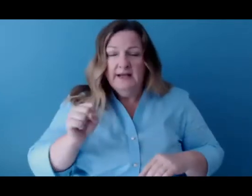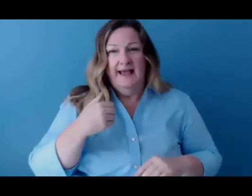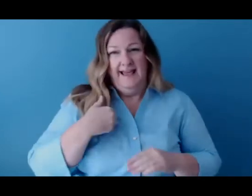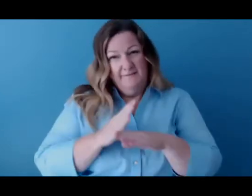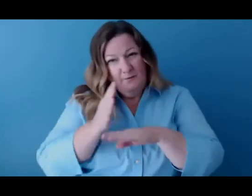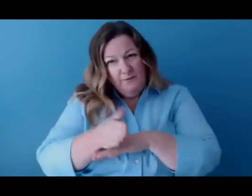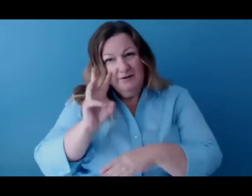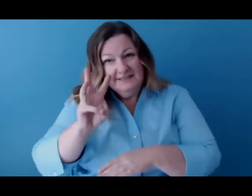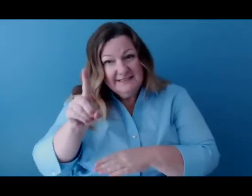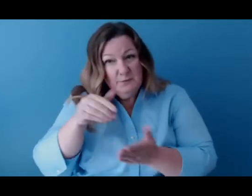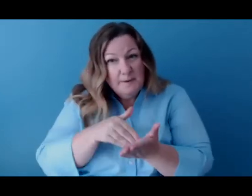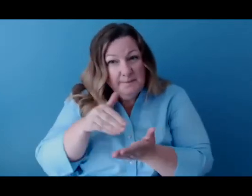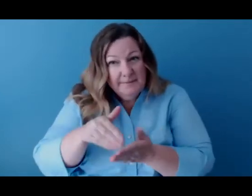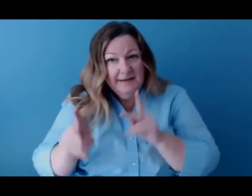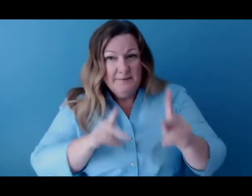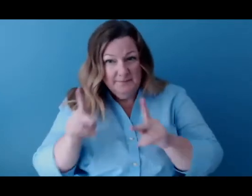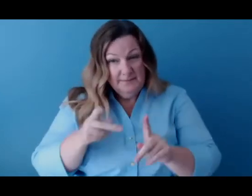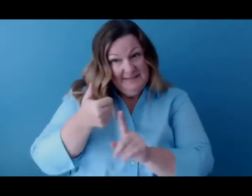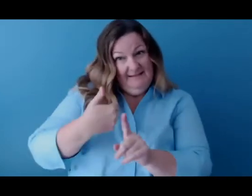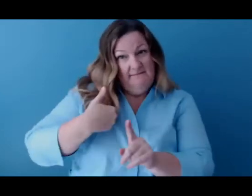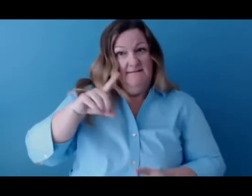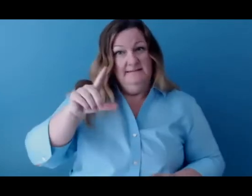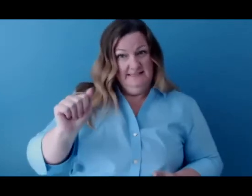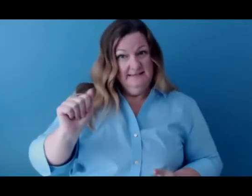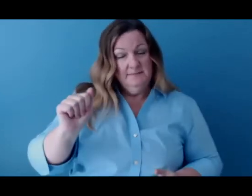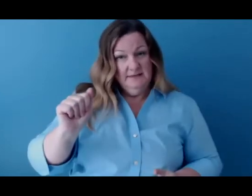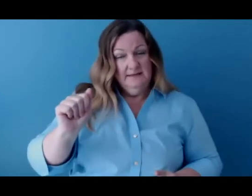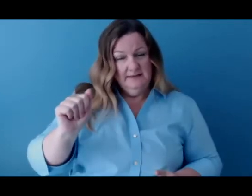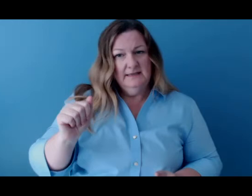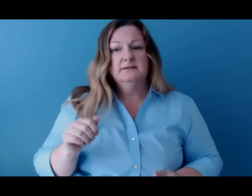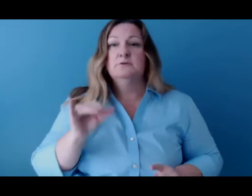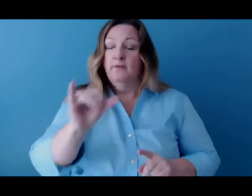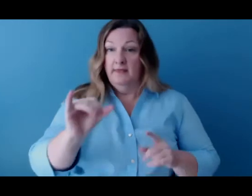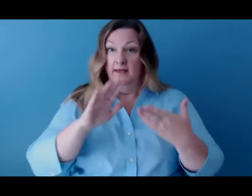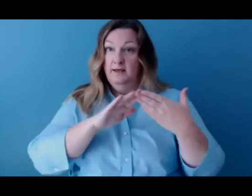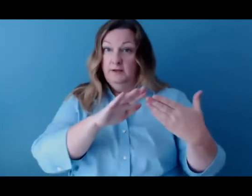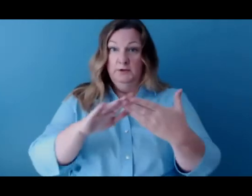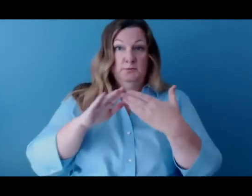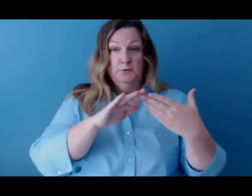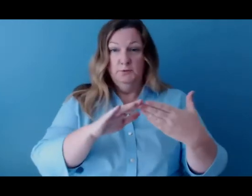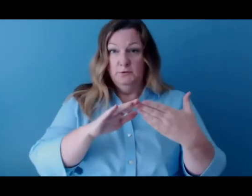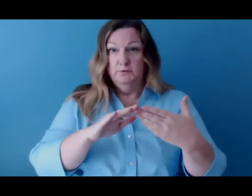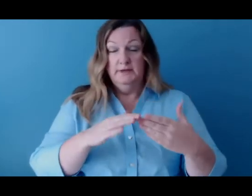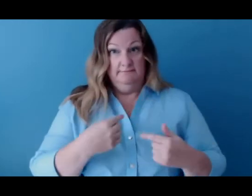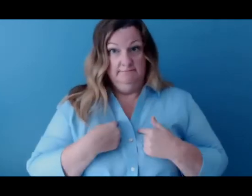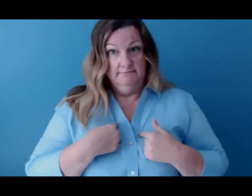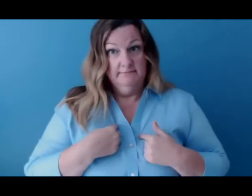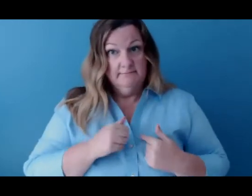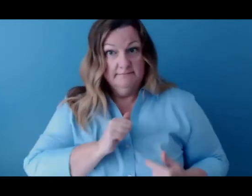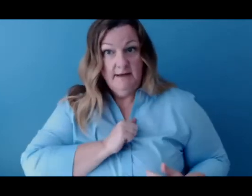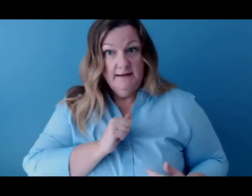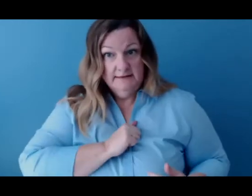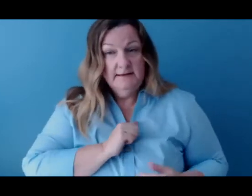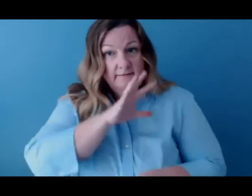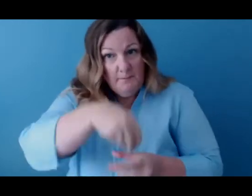million people with disabilities, and it's a community that at least I myself belong